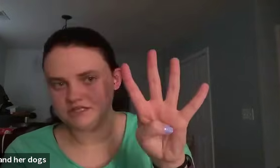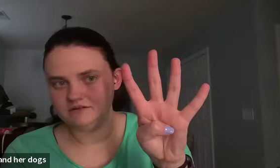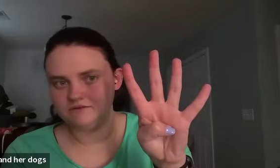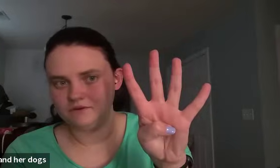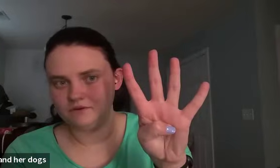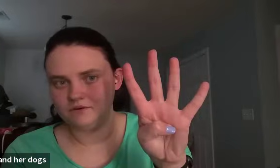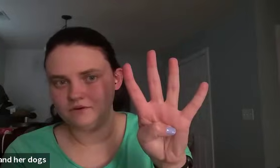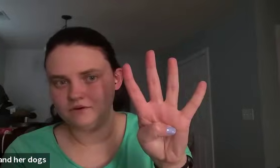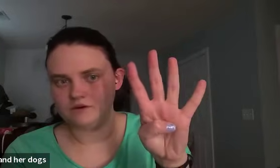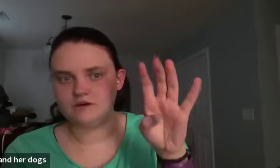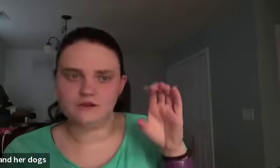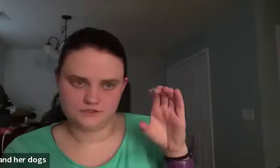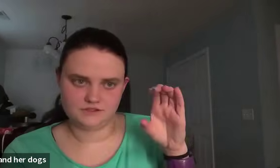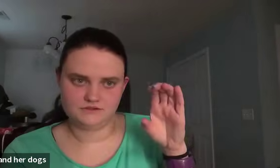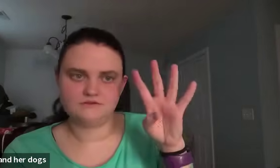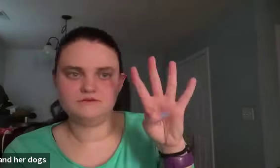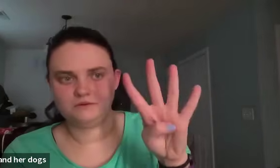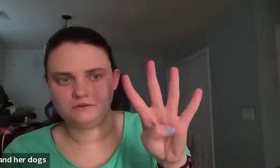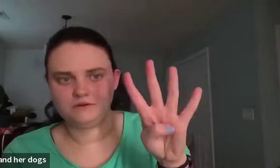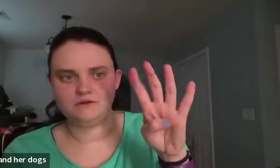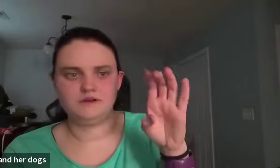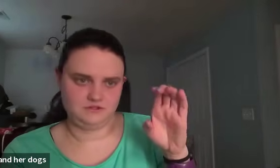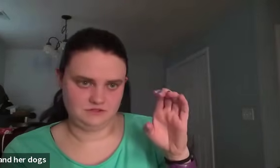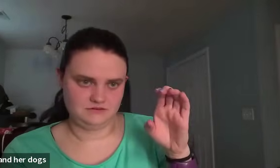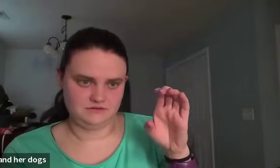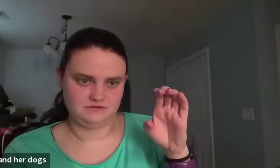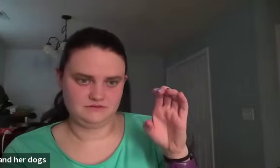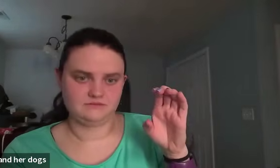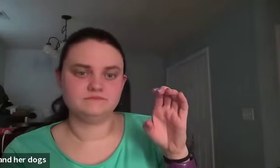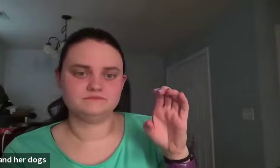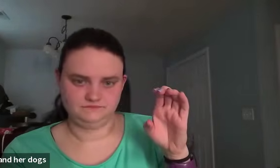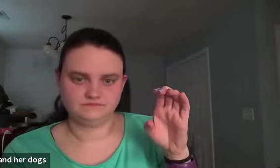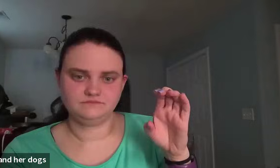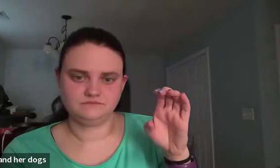400, 400, 400.